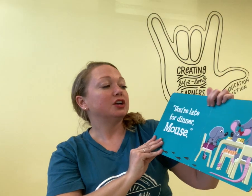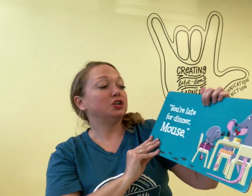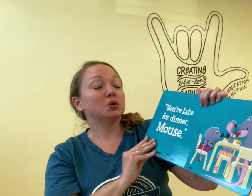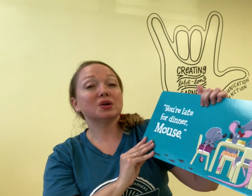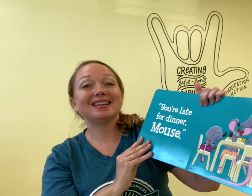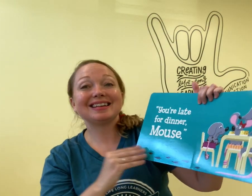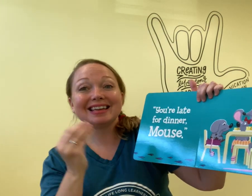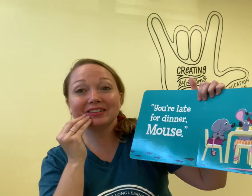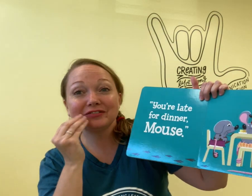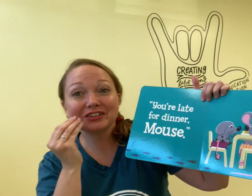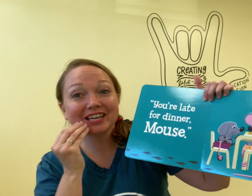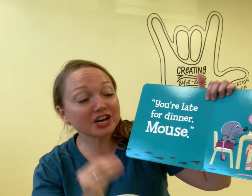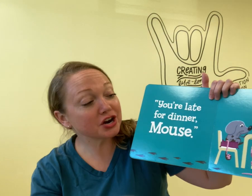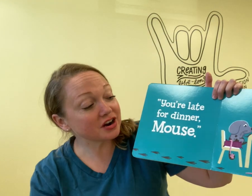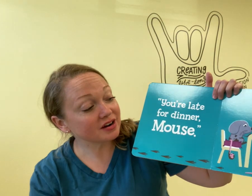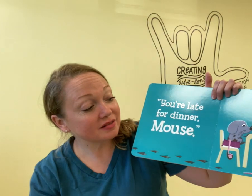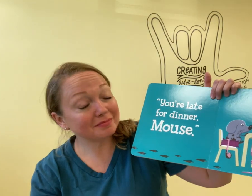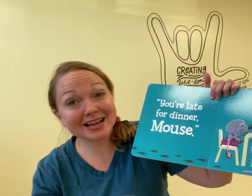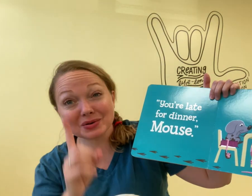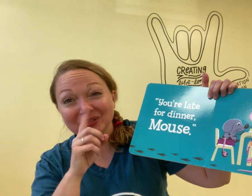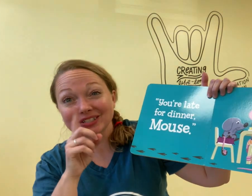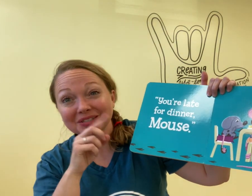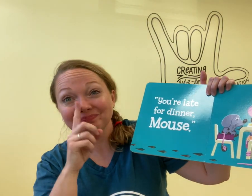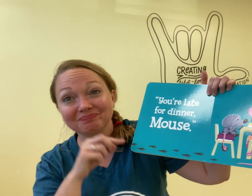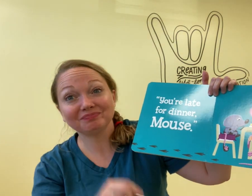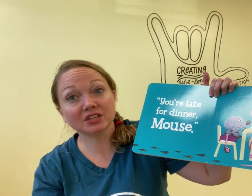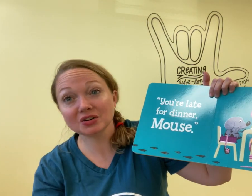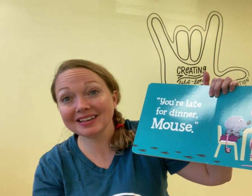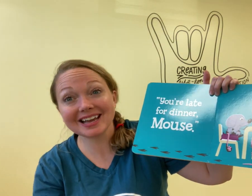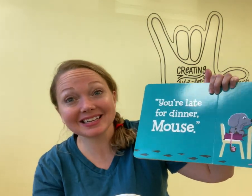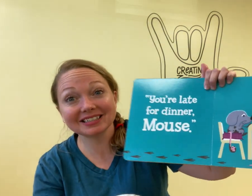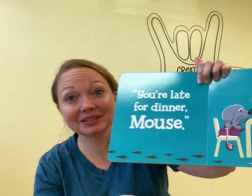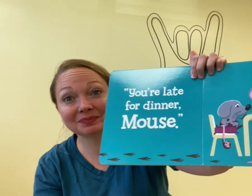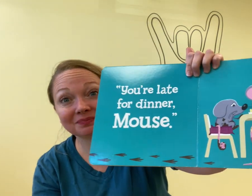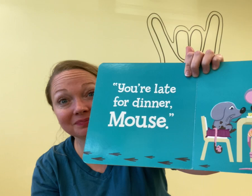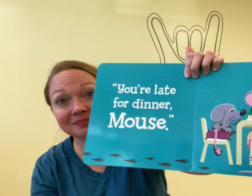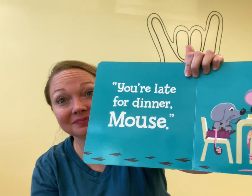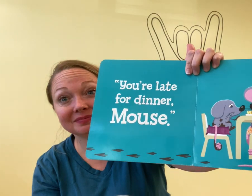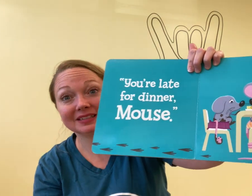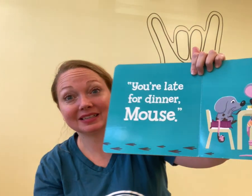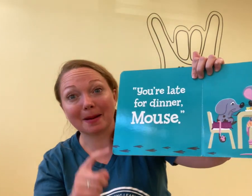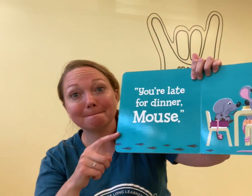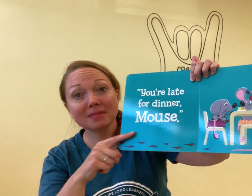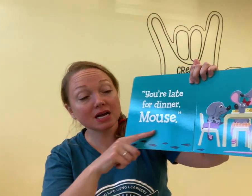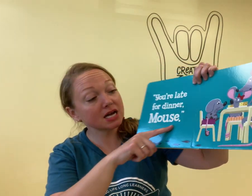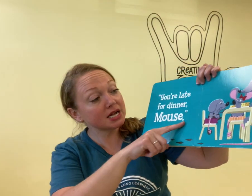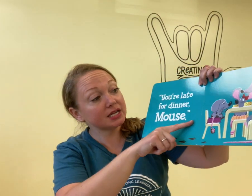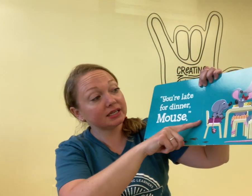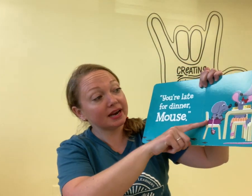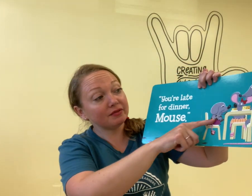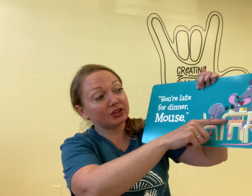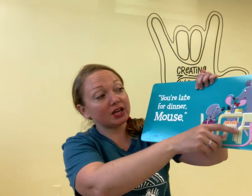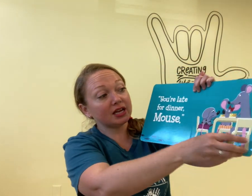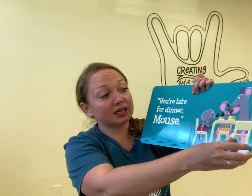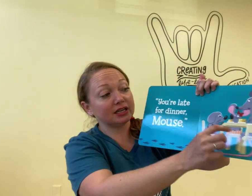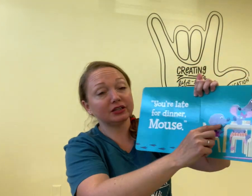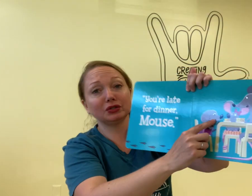You're late for dinner, Mouse. You're late. He's got mud and everything, and he's still